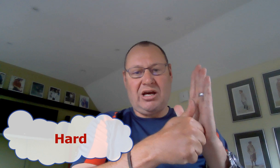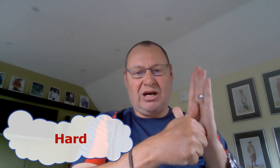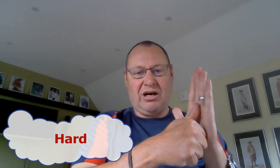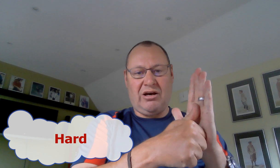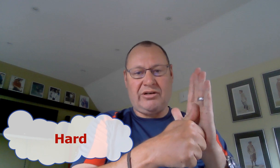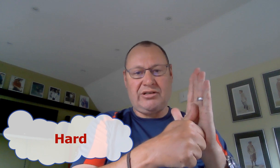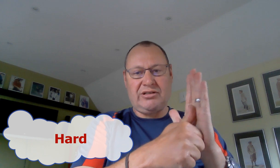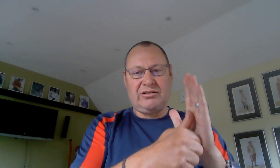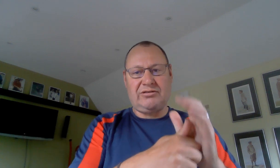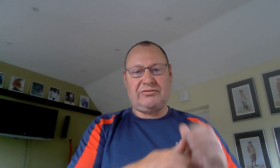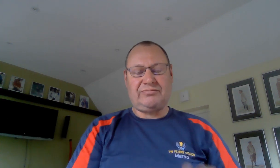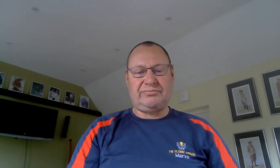Hard.